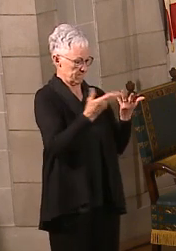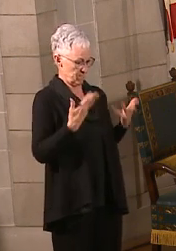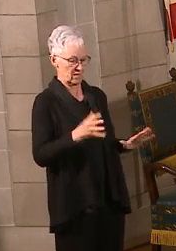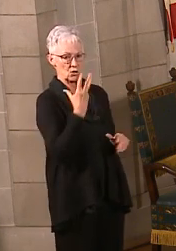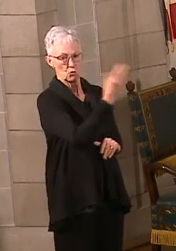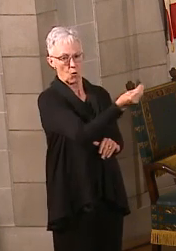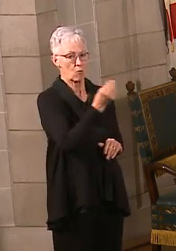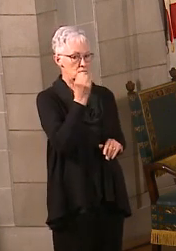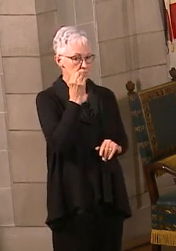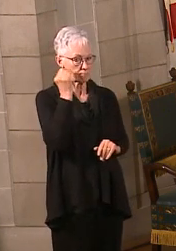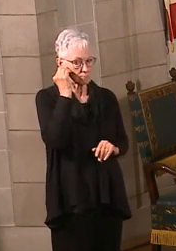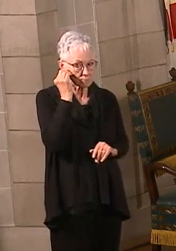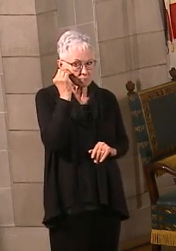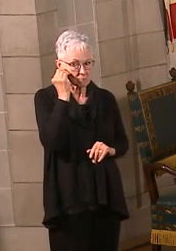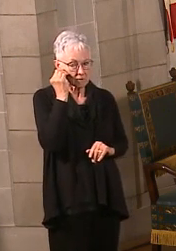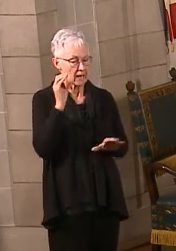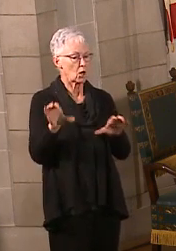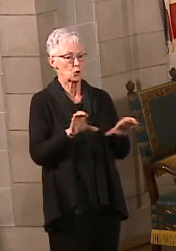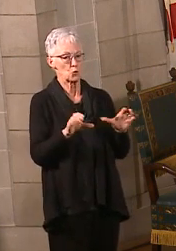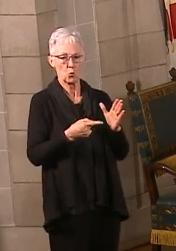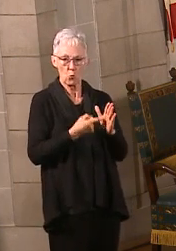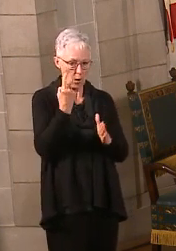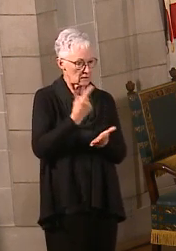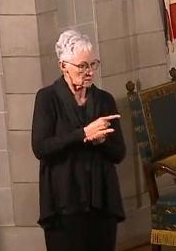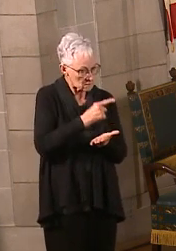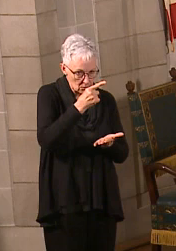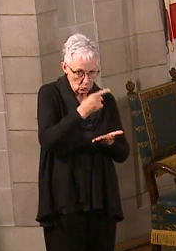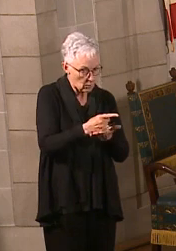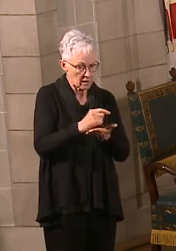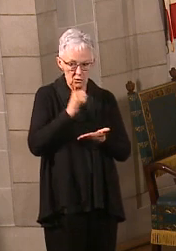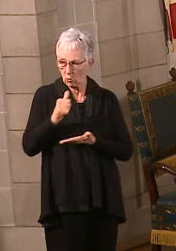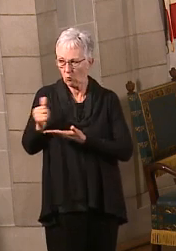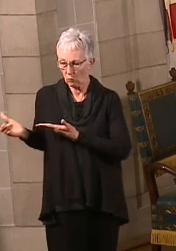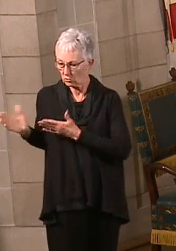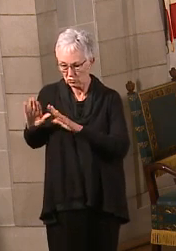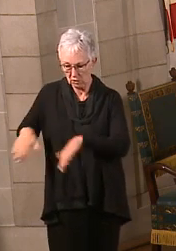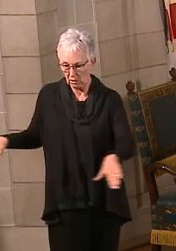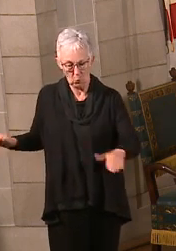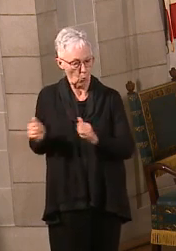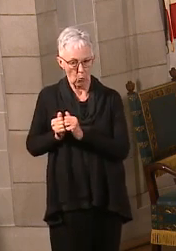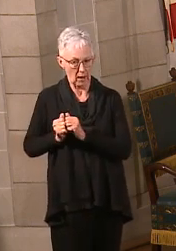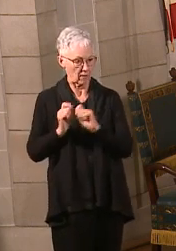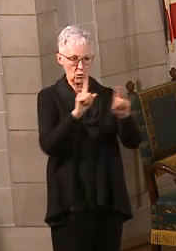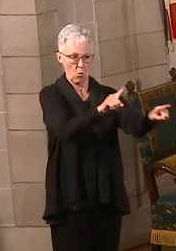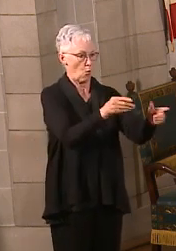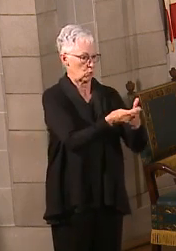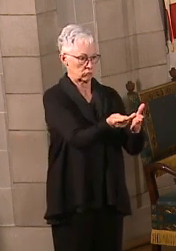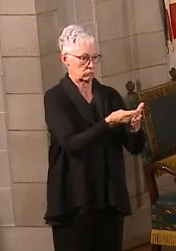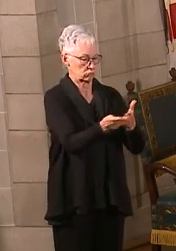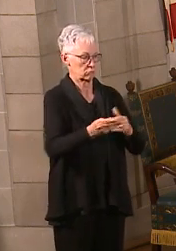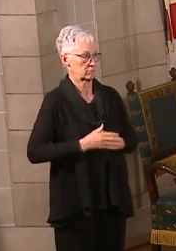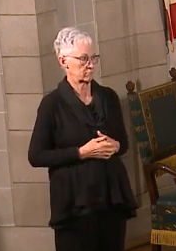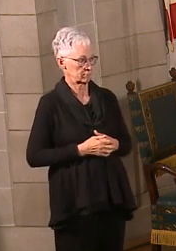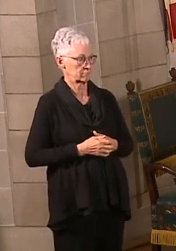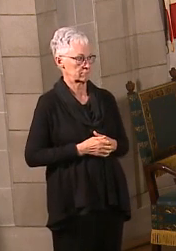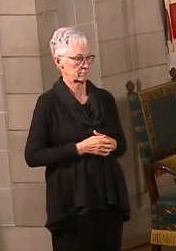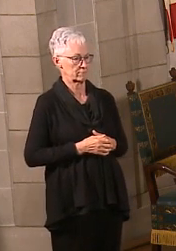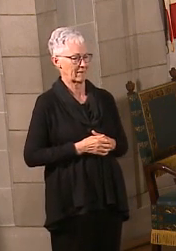week. Don't take the kids. Shop alone. Fourth, help kids socially